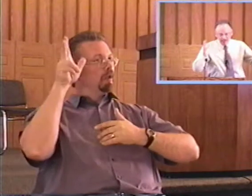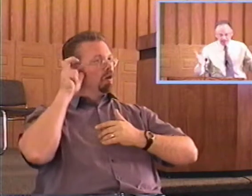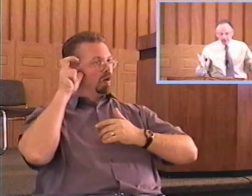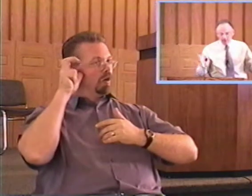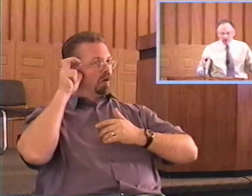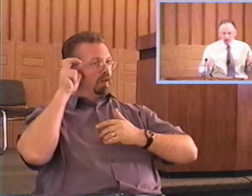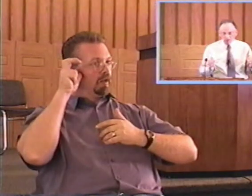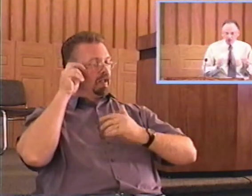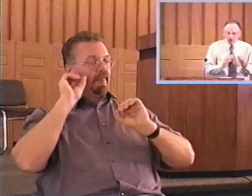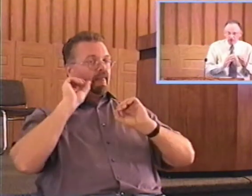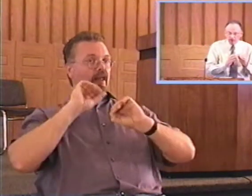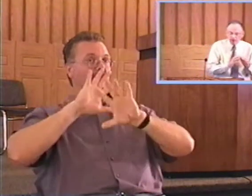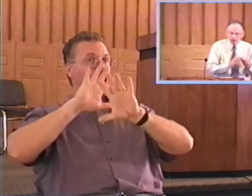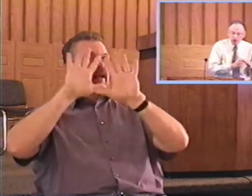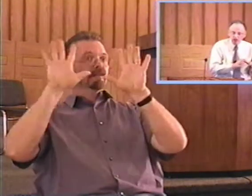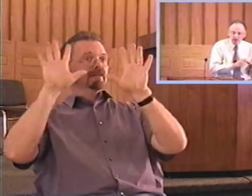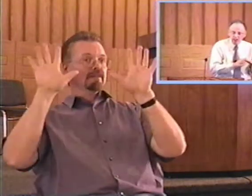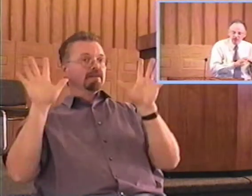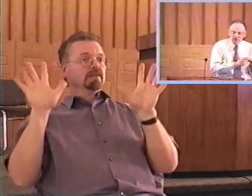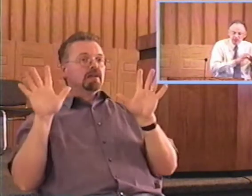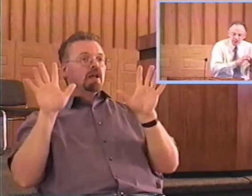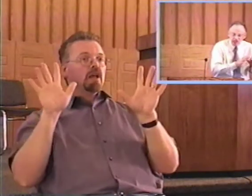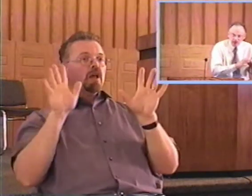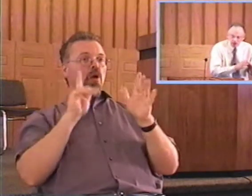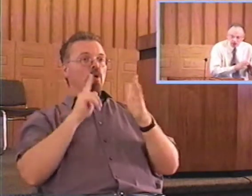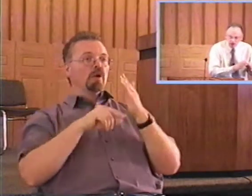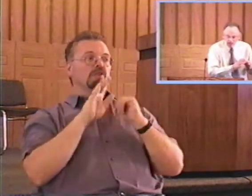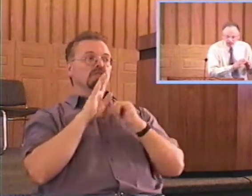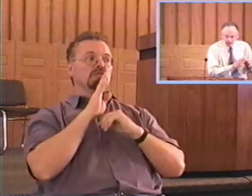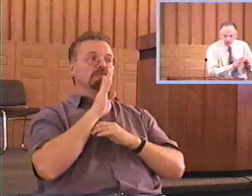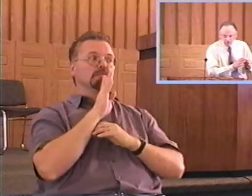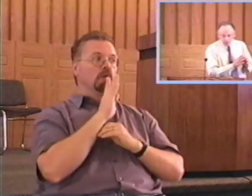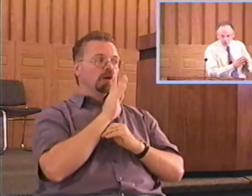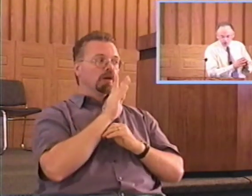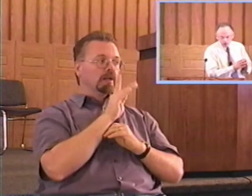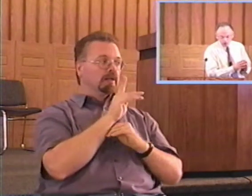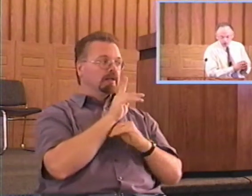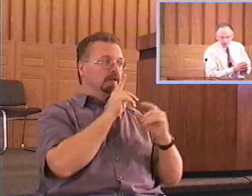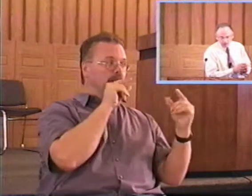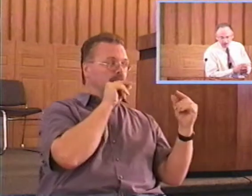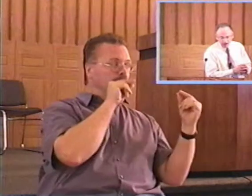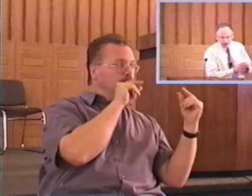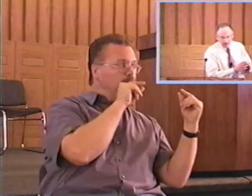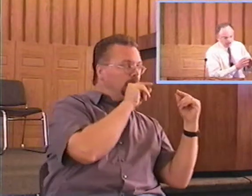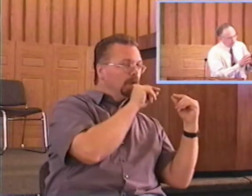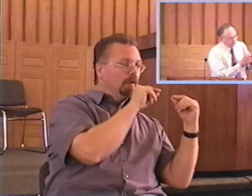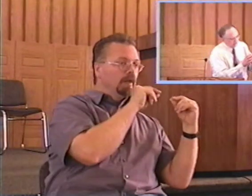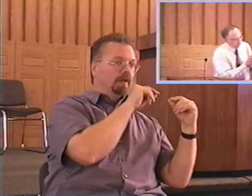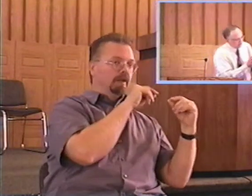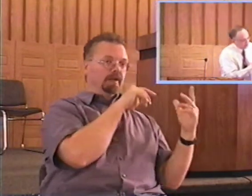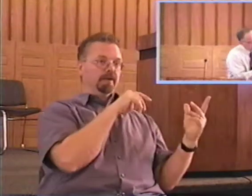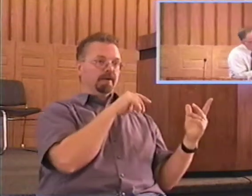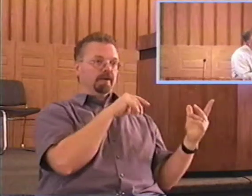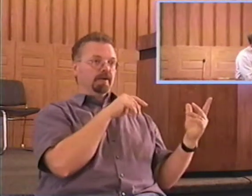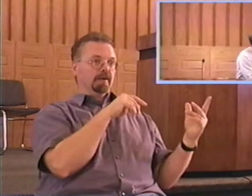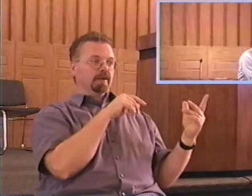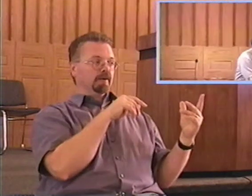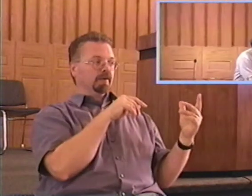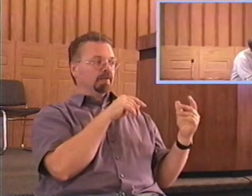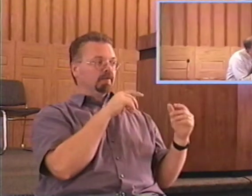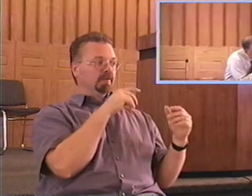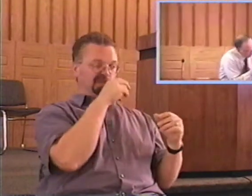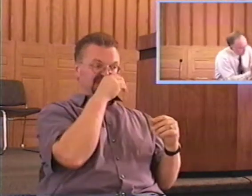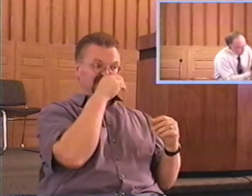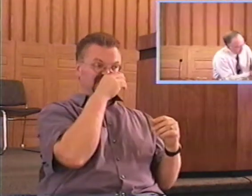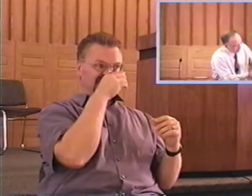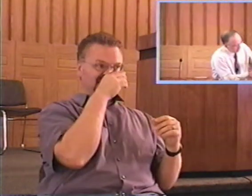the light, and what you have spoken in the ear, in inner rooms. And here he's using this